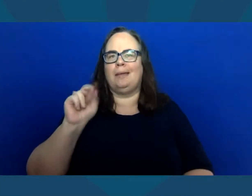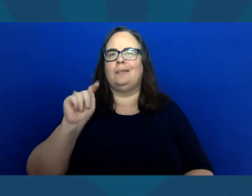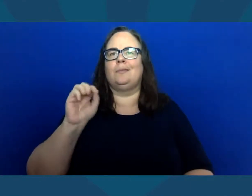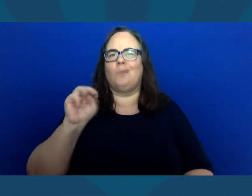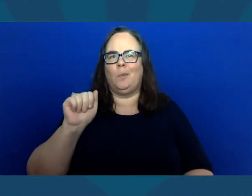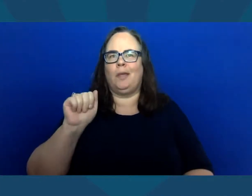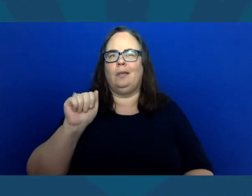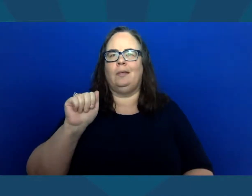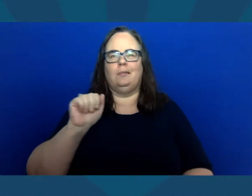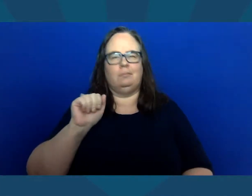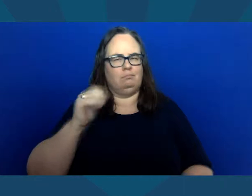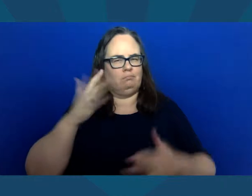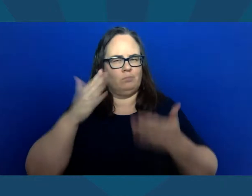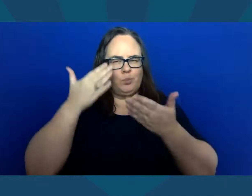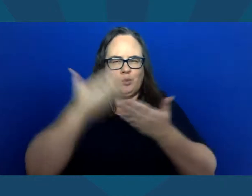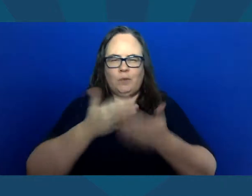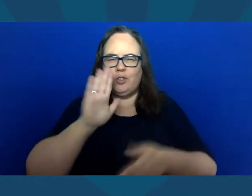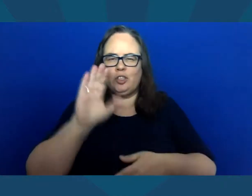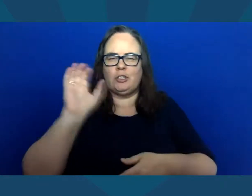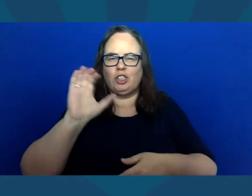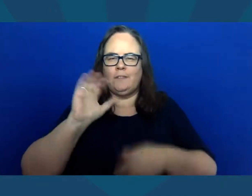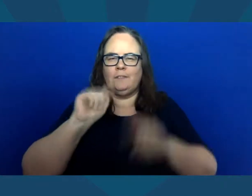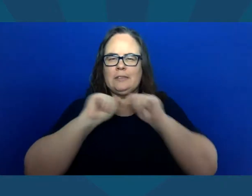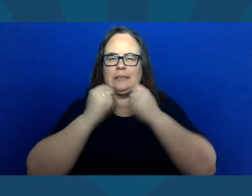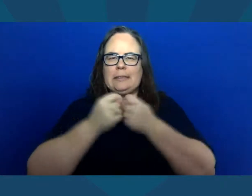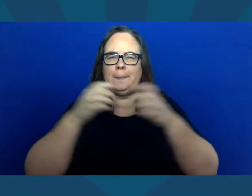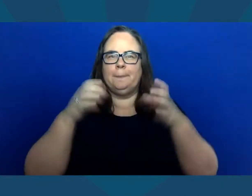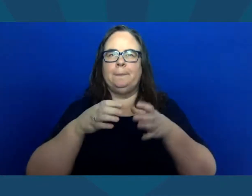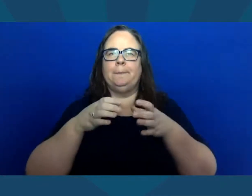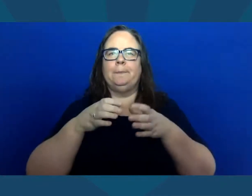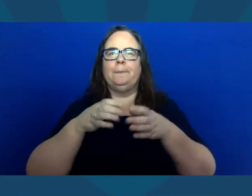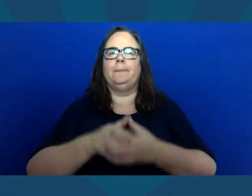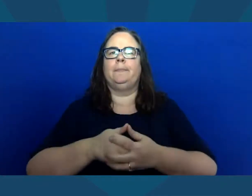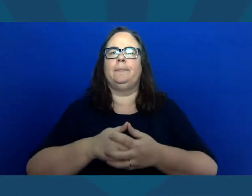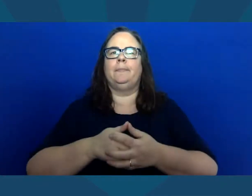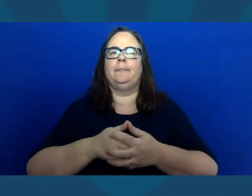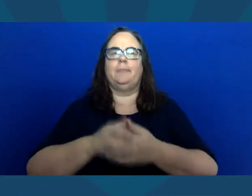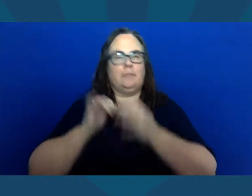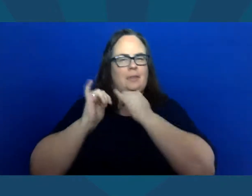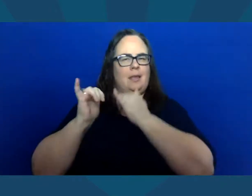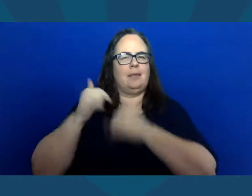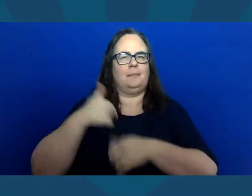and Ben Toma as your proven conservative team.